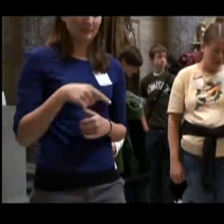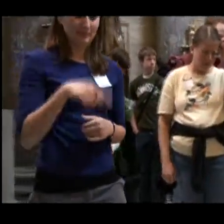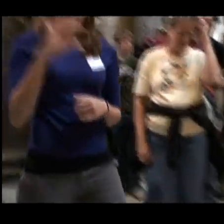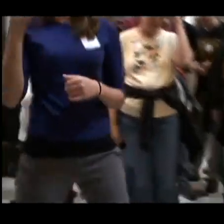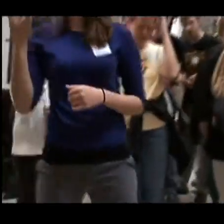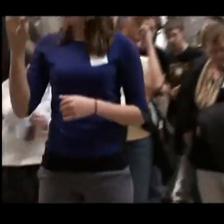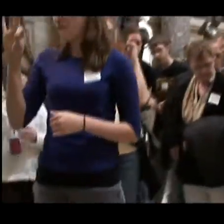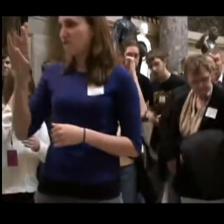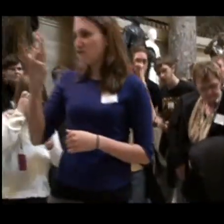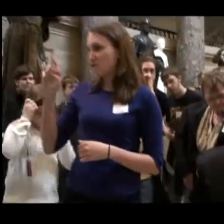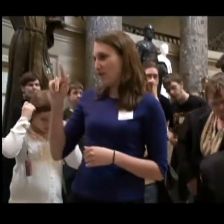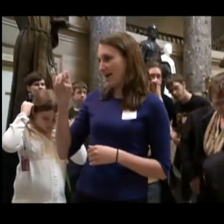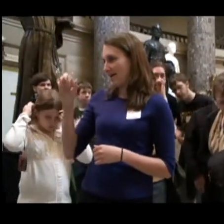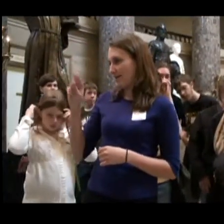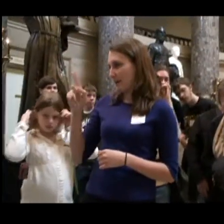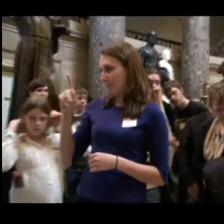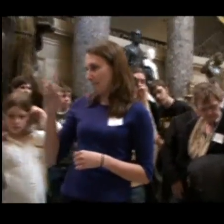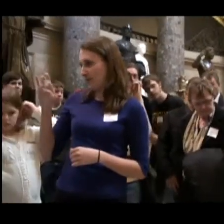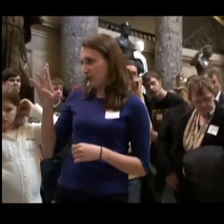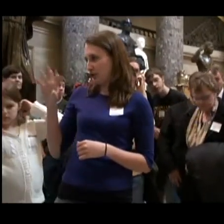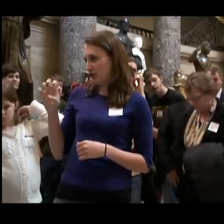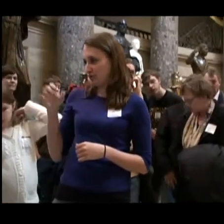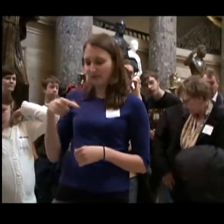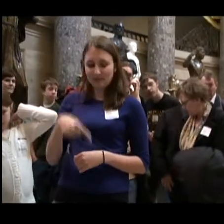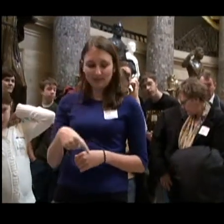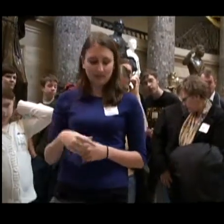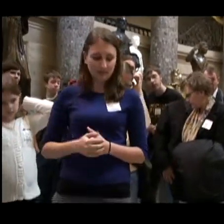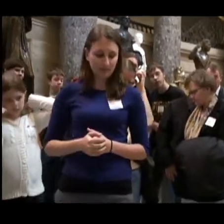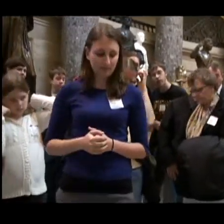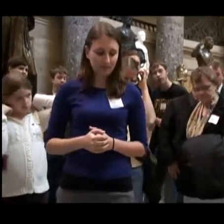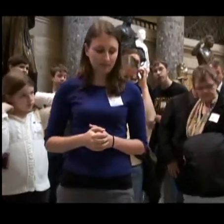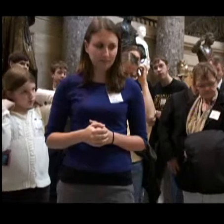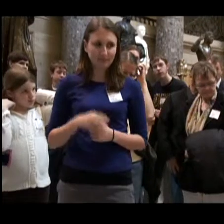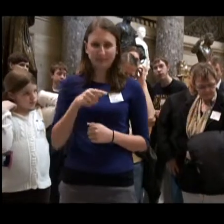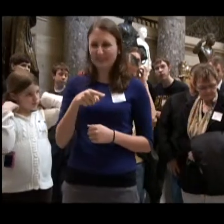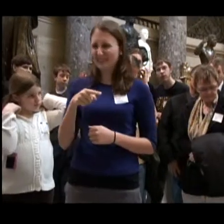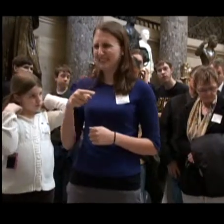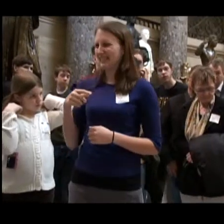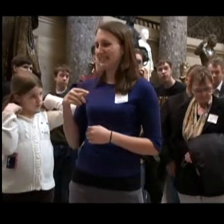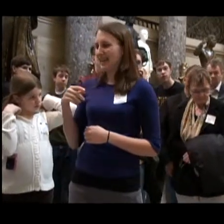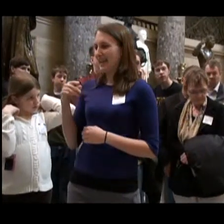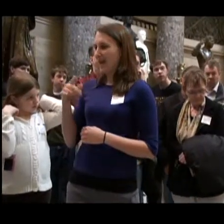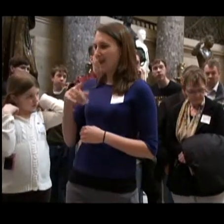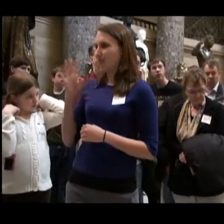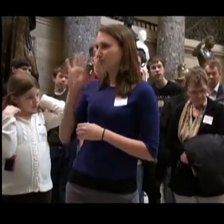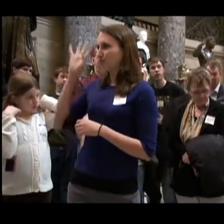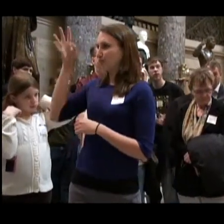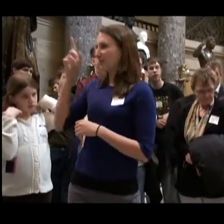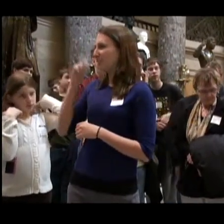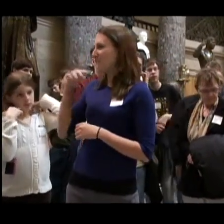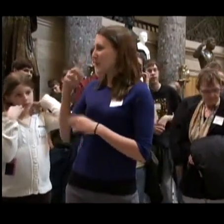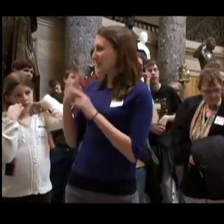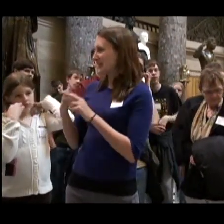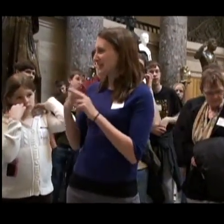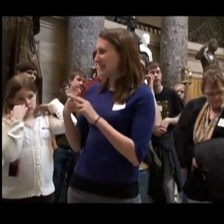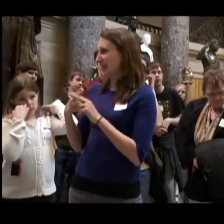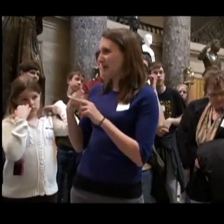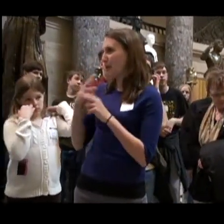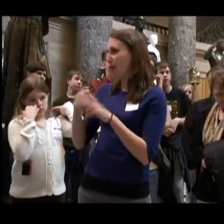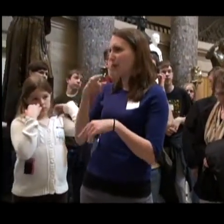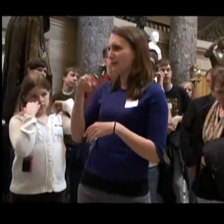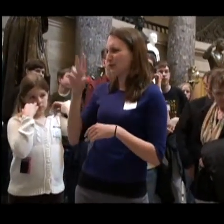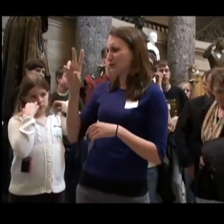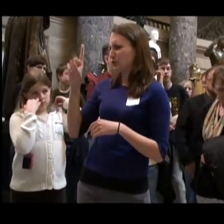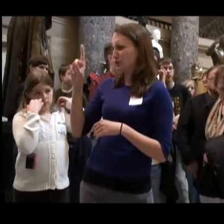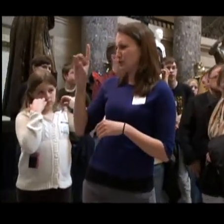here. Franklin Pierce, an interesting fellow. He had a bit of a nasty nickname that we probably didn't appreciate. They called him the dough